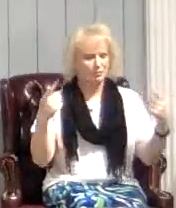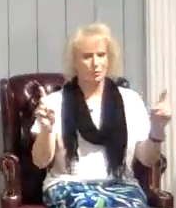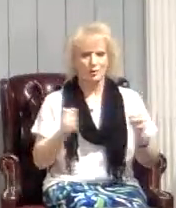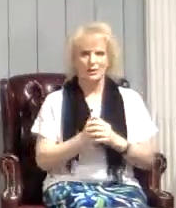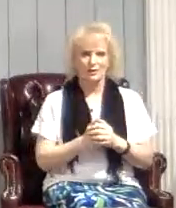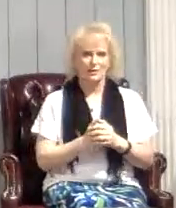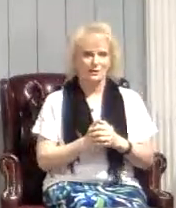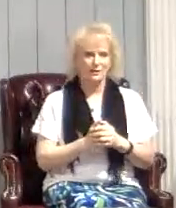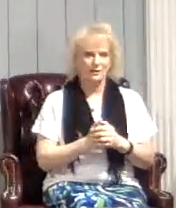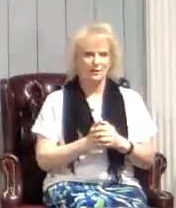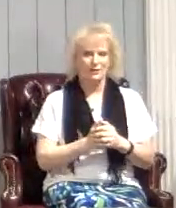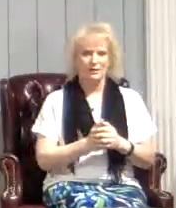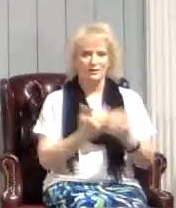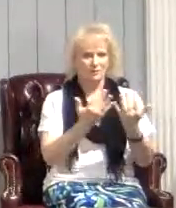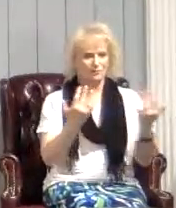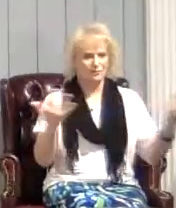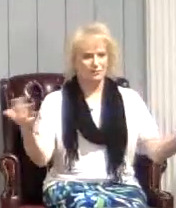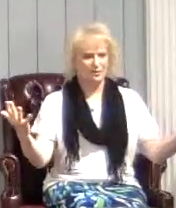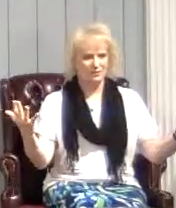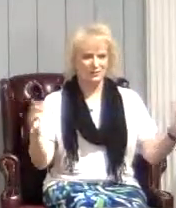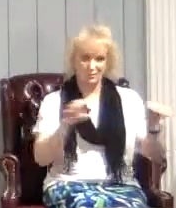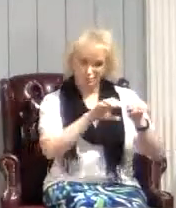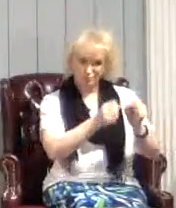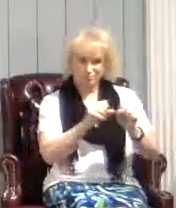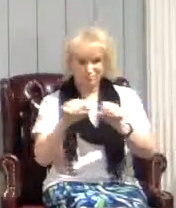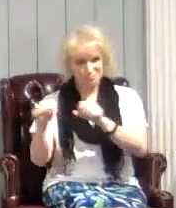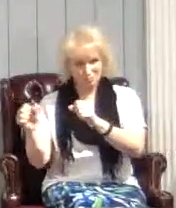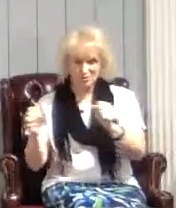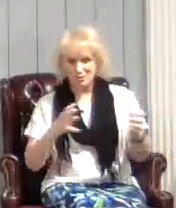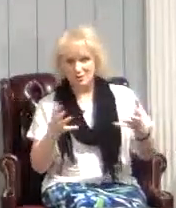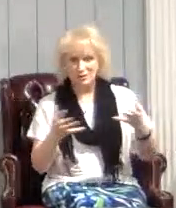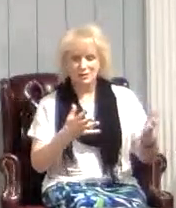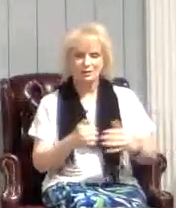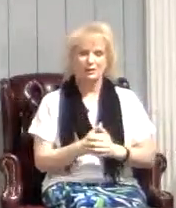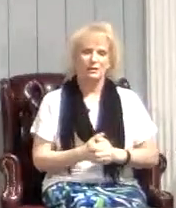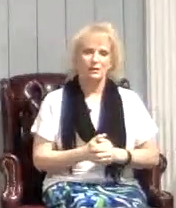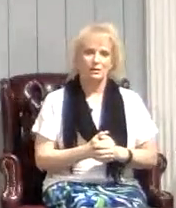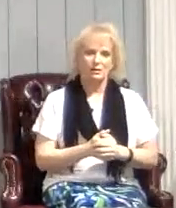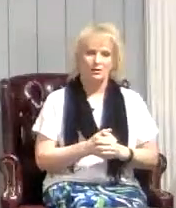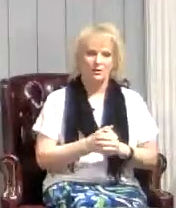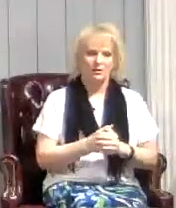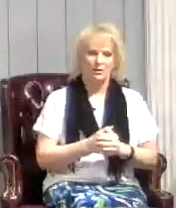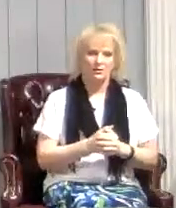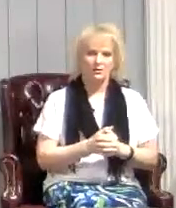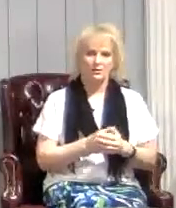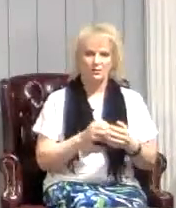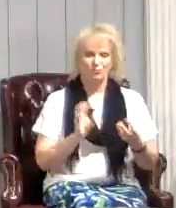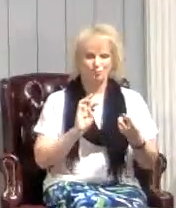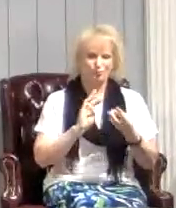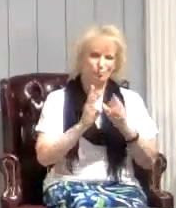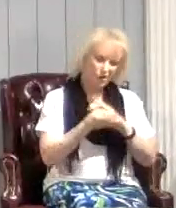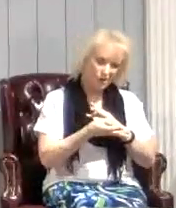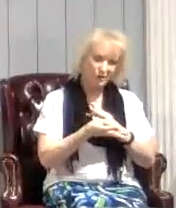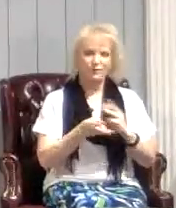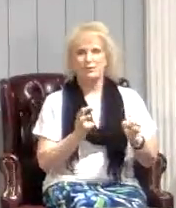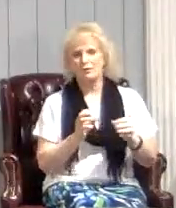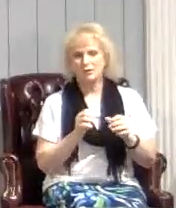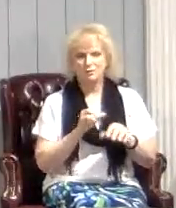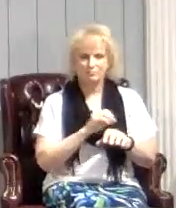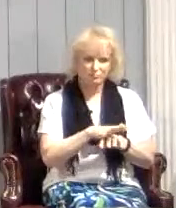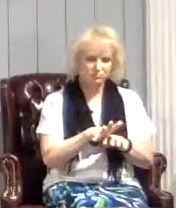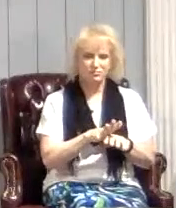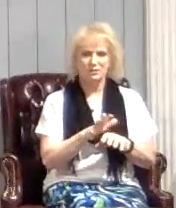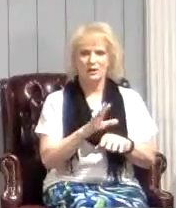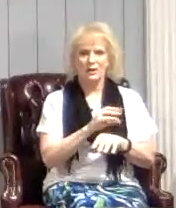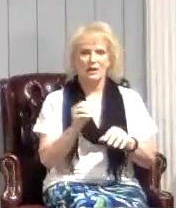some disrepair over the course of 20 years' time. You know, there's some weathering that takes place in those things. But also during those